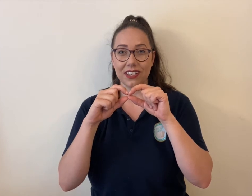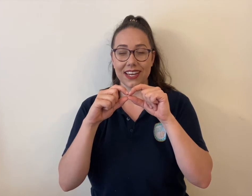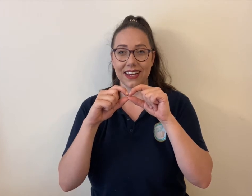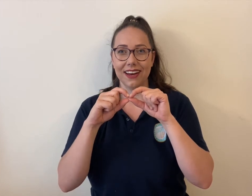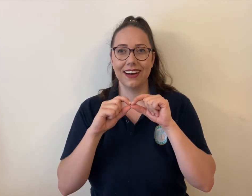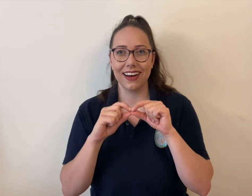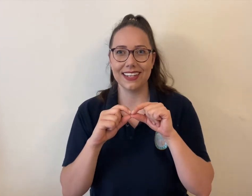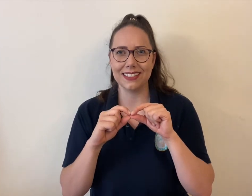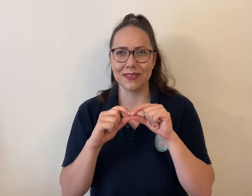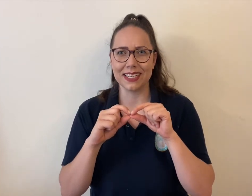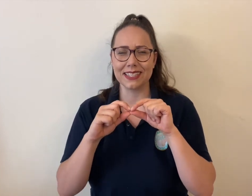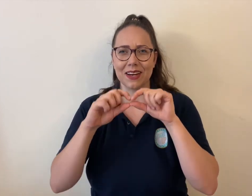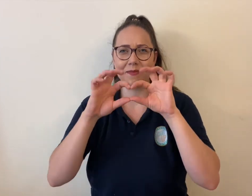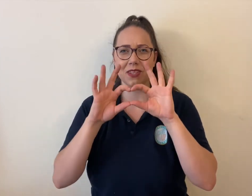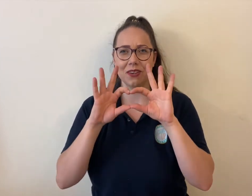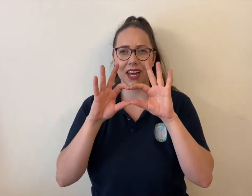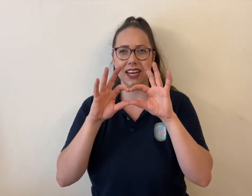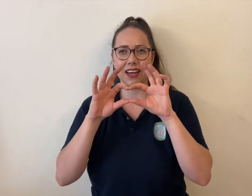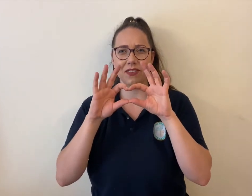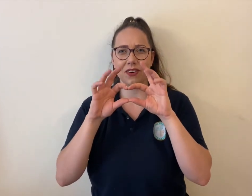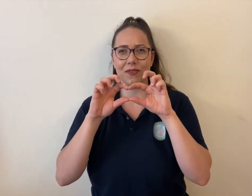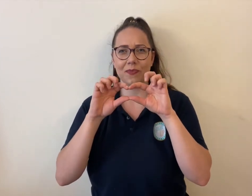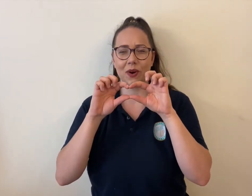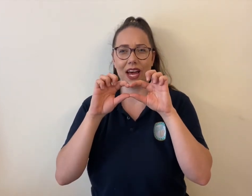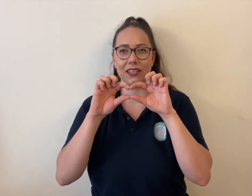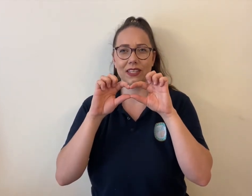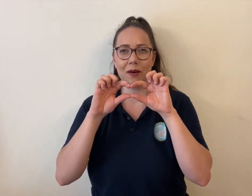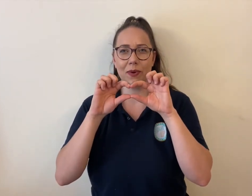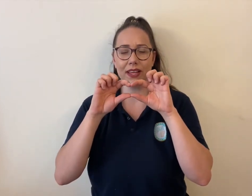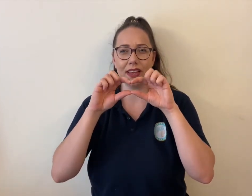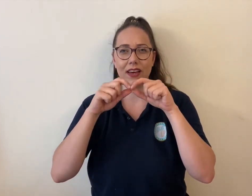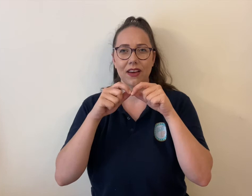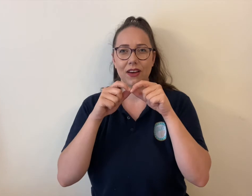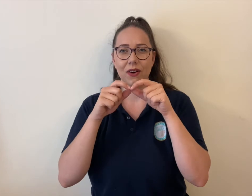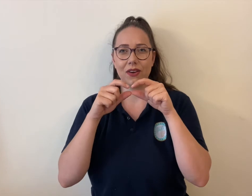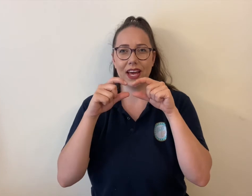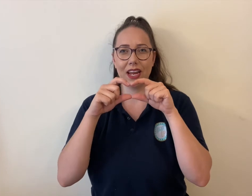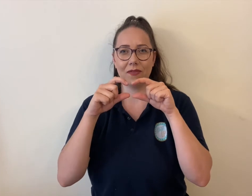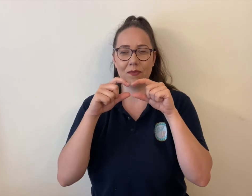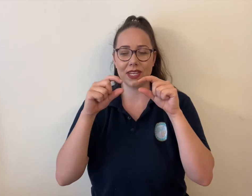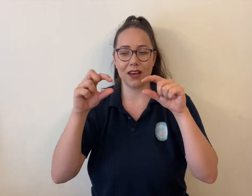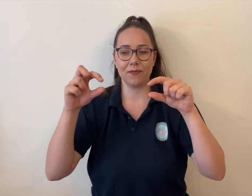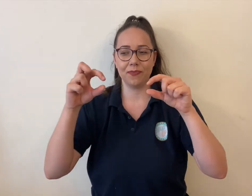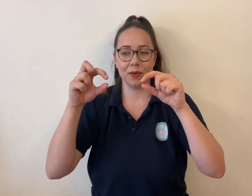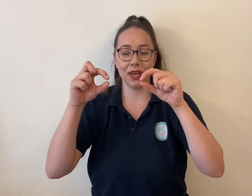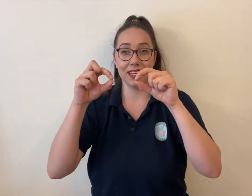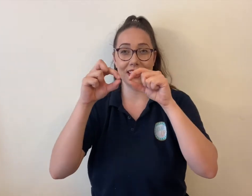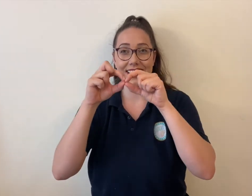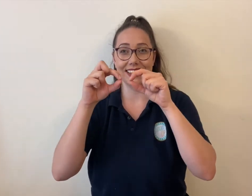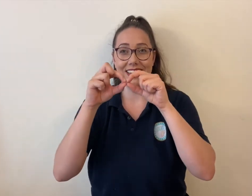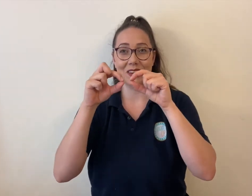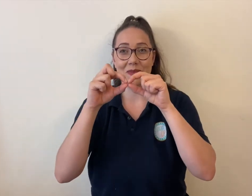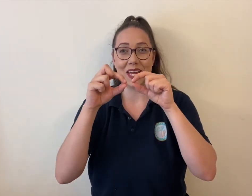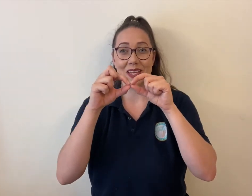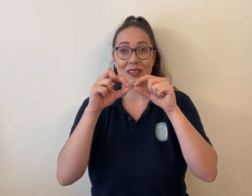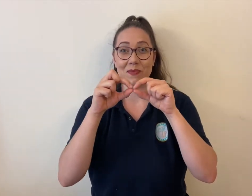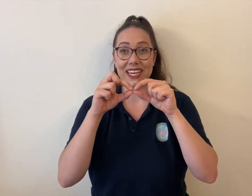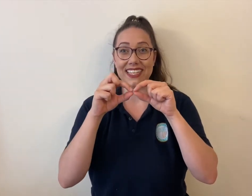see? I did something this time. So you can have your hands up like that, or you can have them down. The main thing is that you make the B